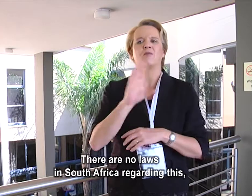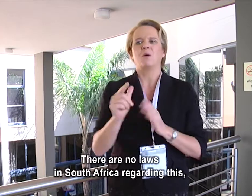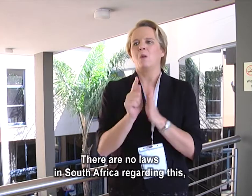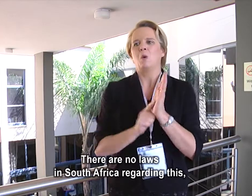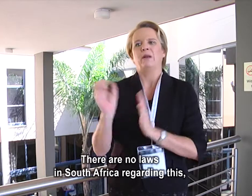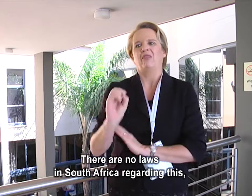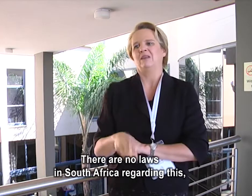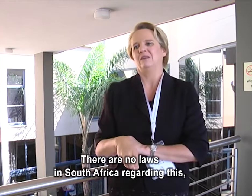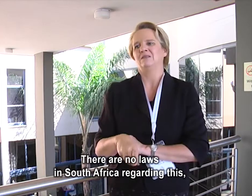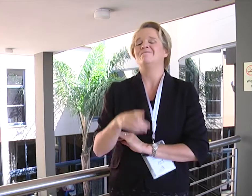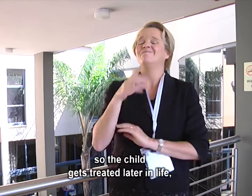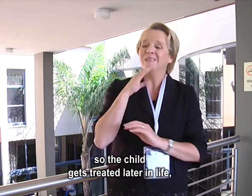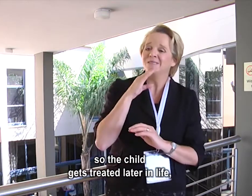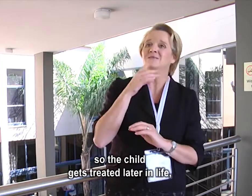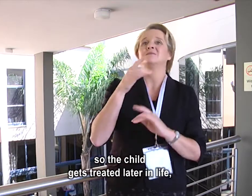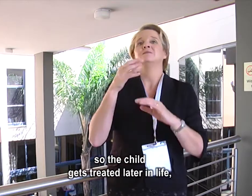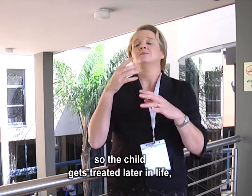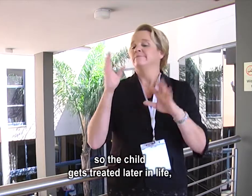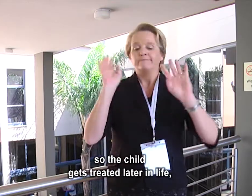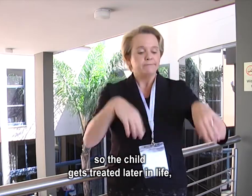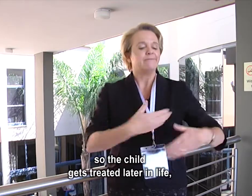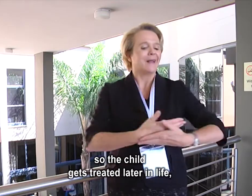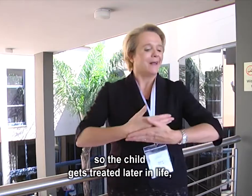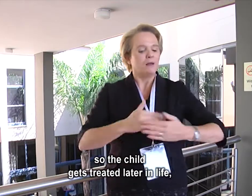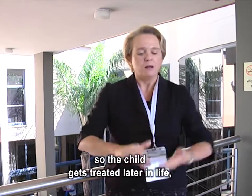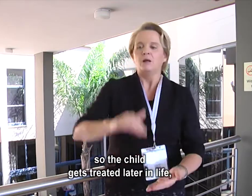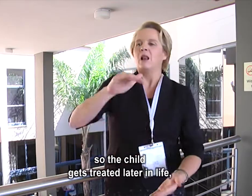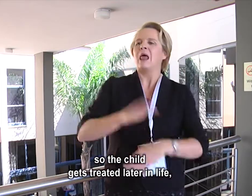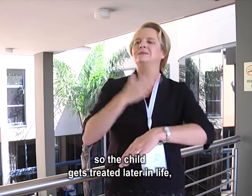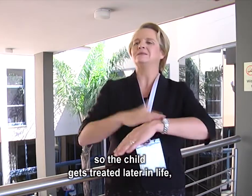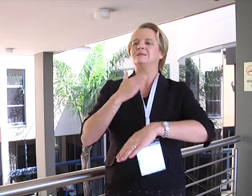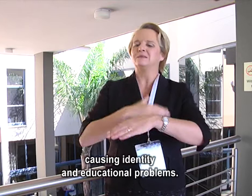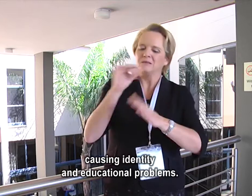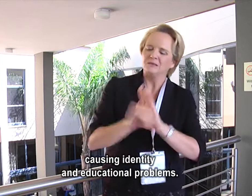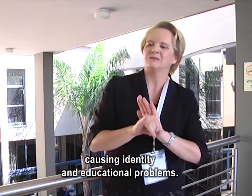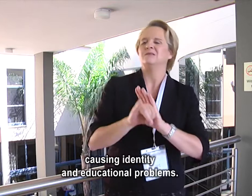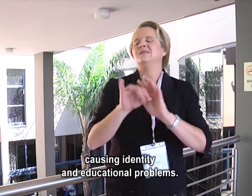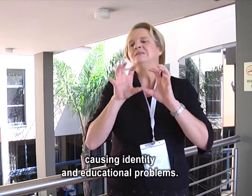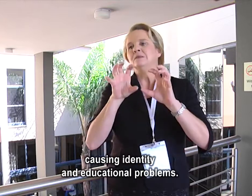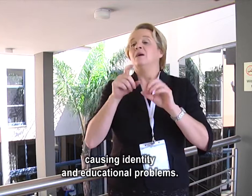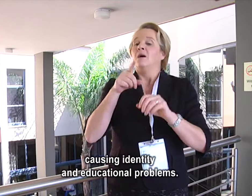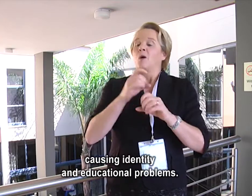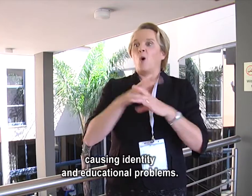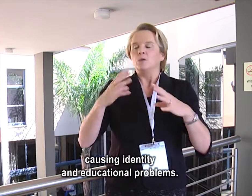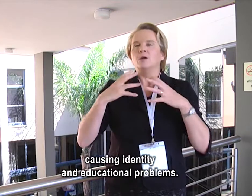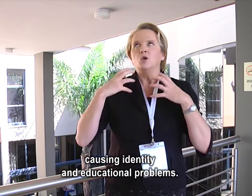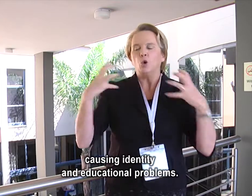South Africa regarding this, so the child gets treated later in life, causing identity and educational problems.